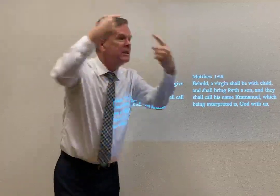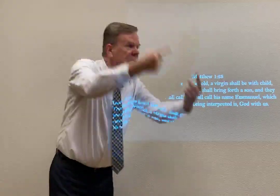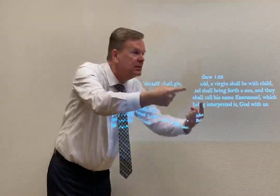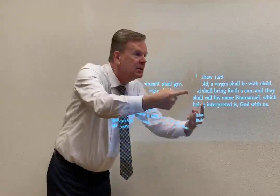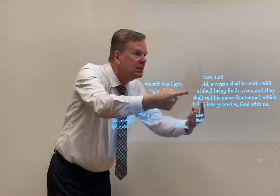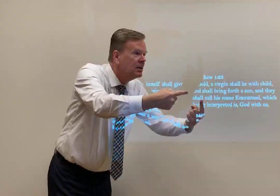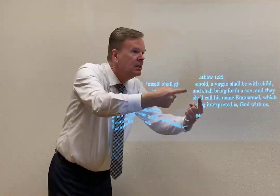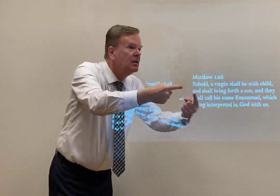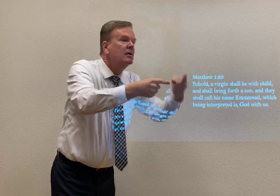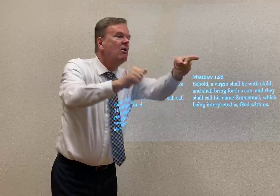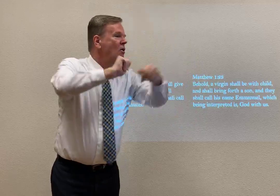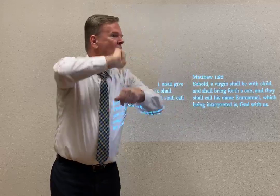history.